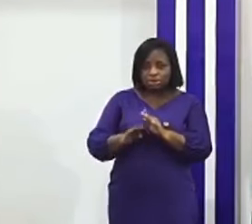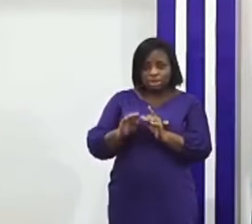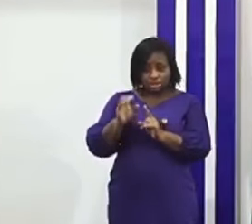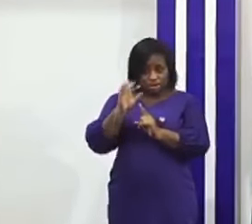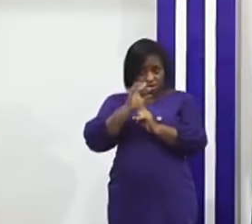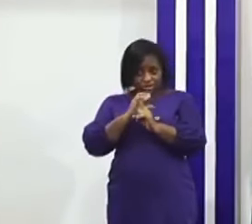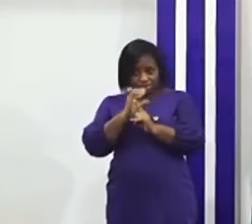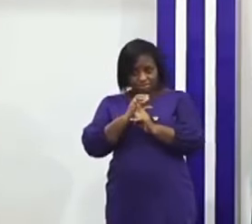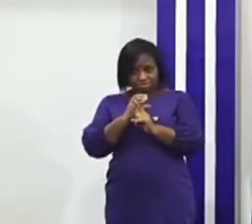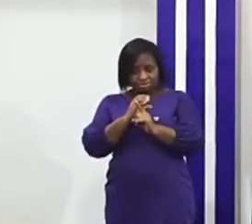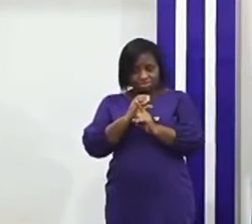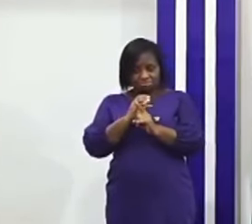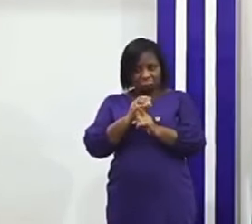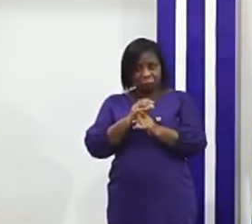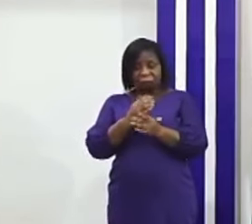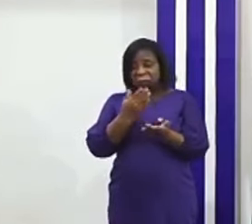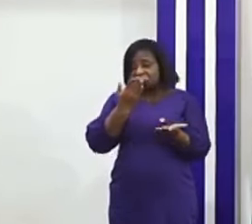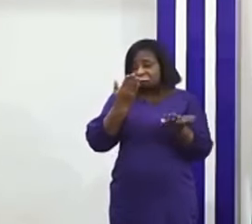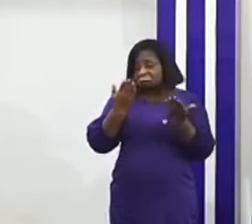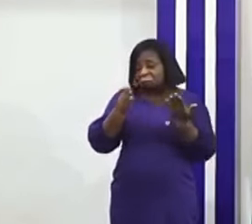you may not be able to